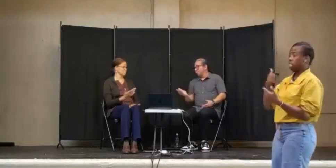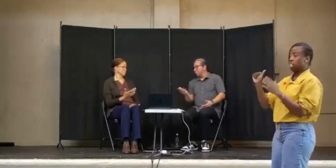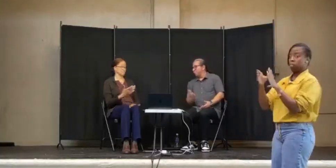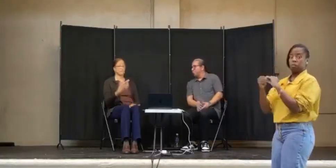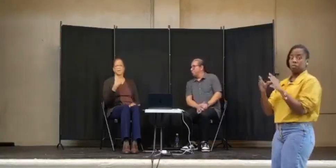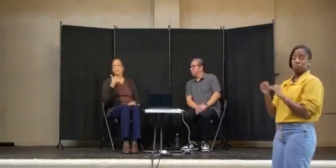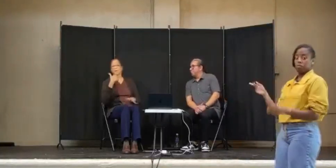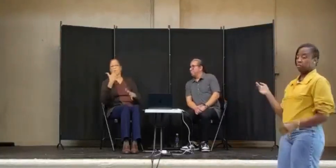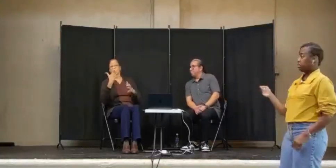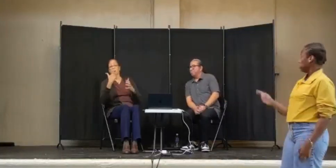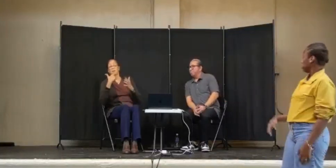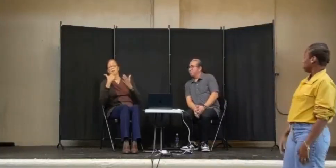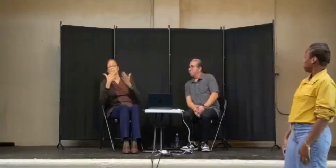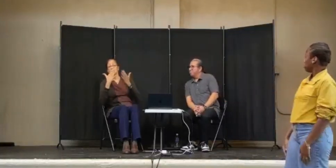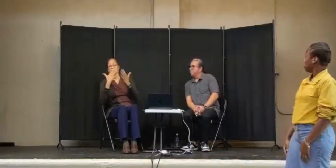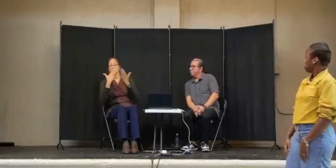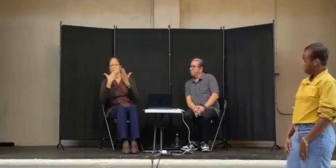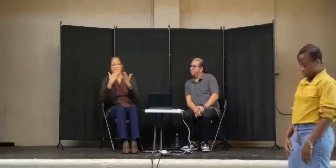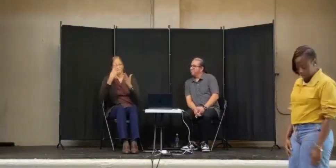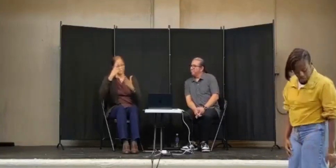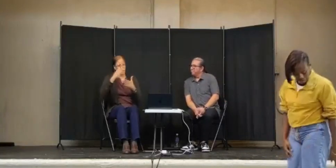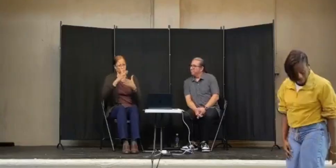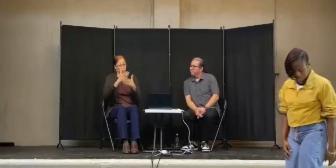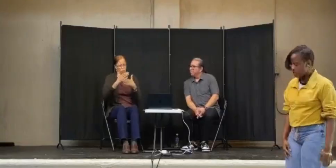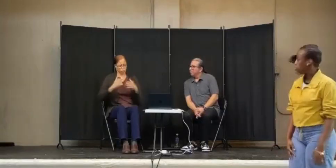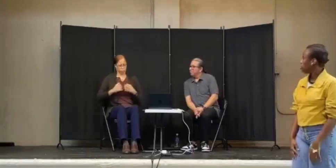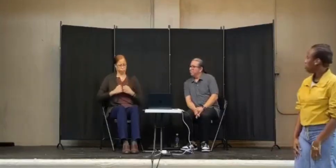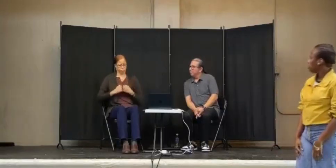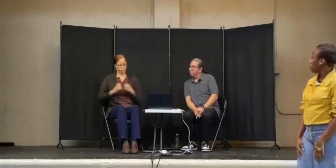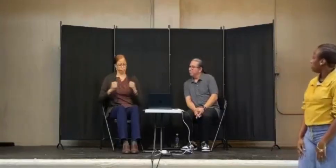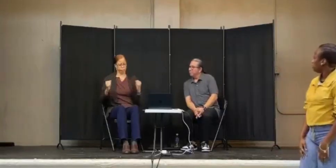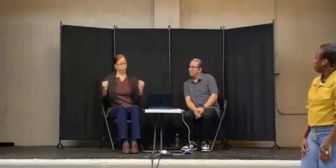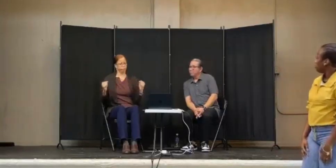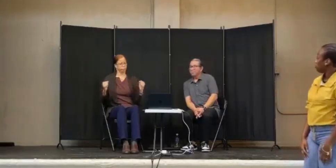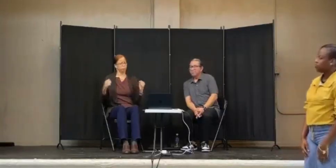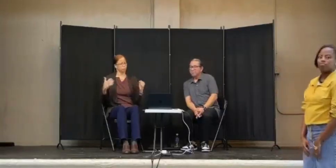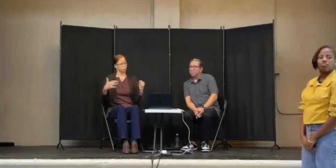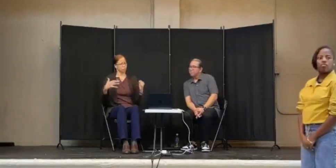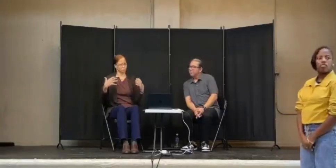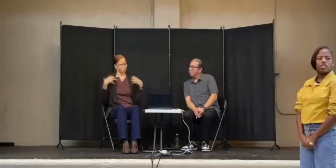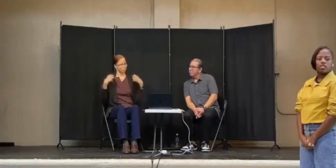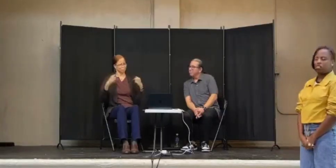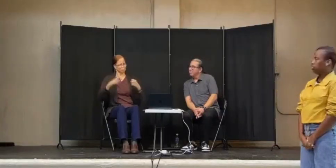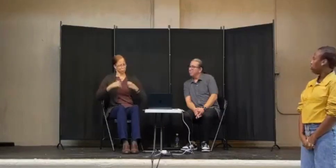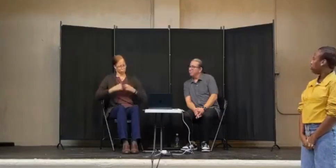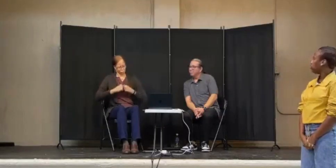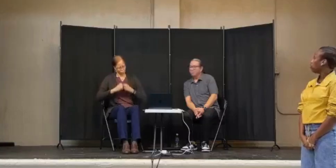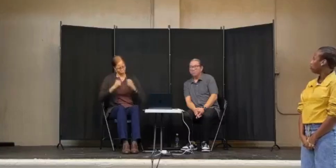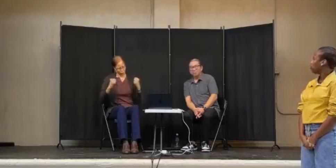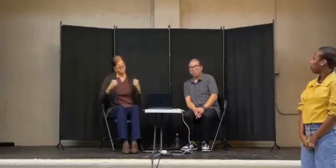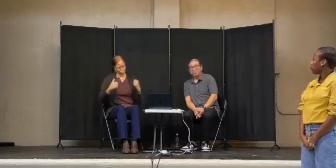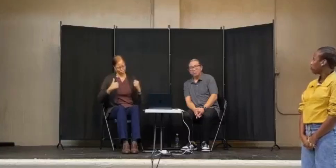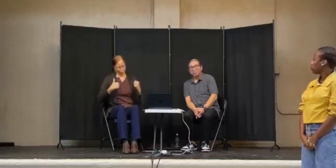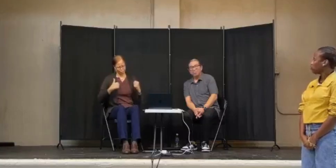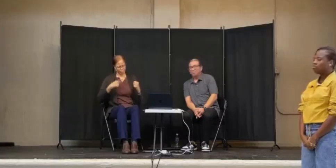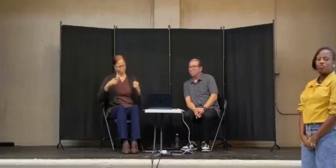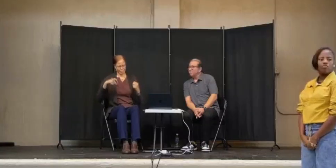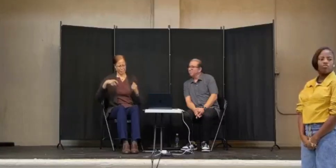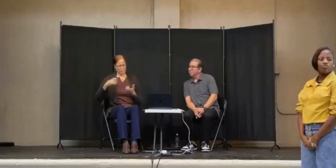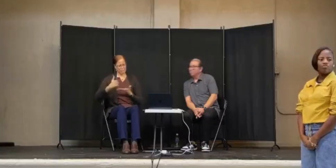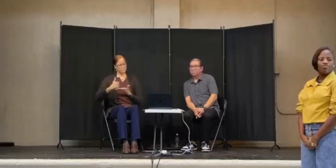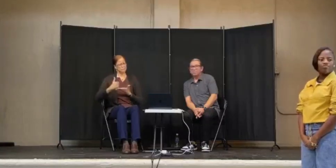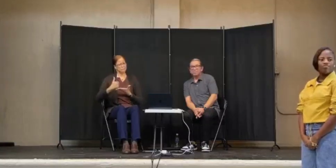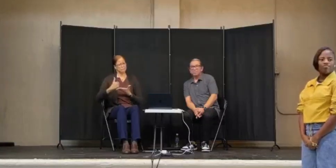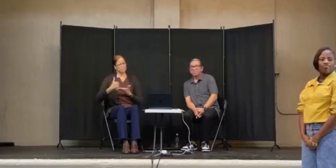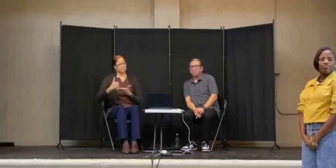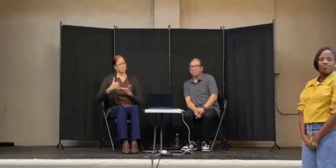you so much. What I want to say, thank you for sharing. Thank you for opening up to that. Oof. Really, that's amazing